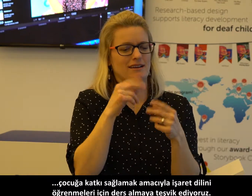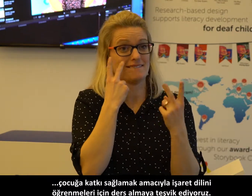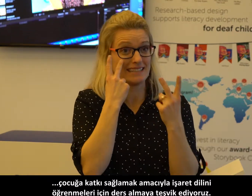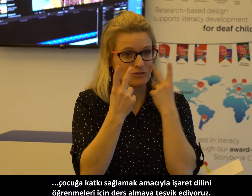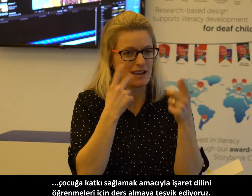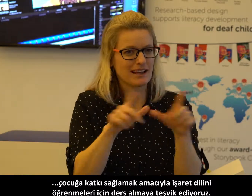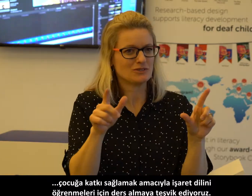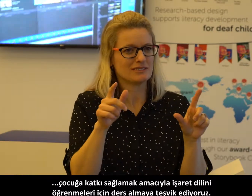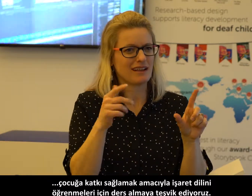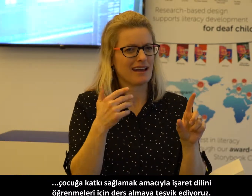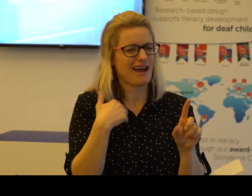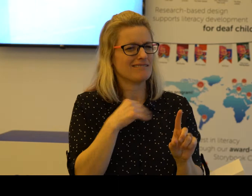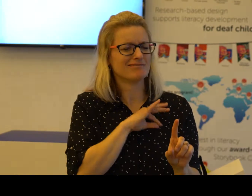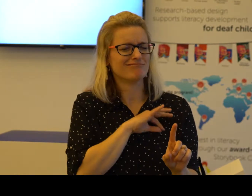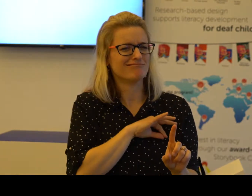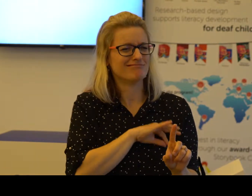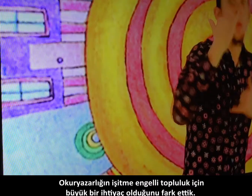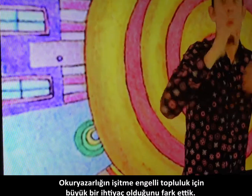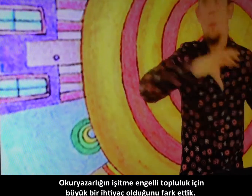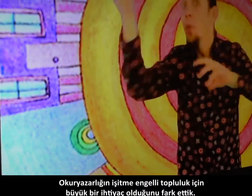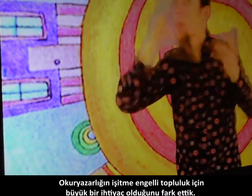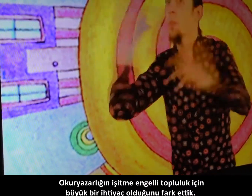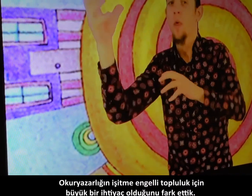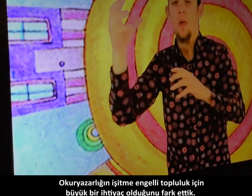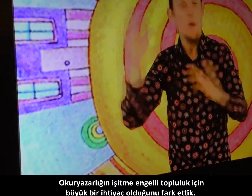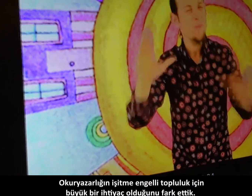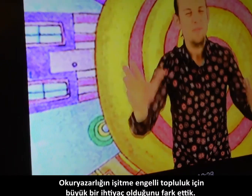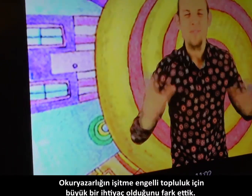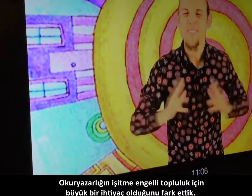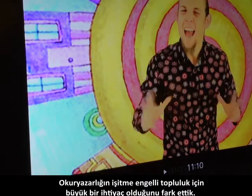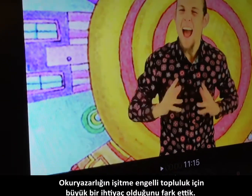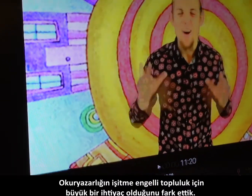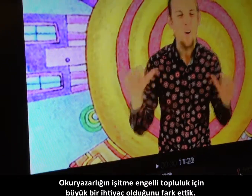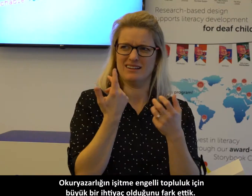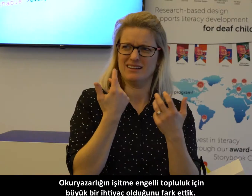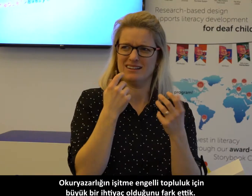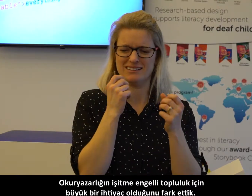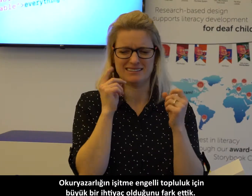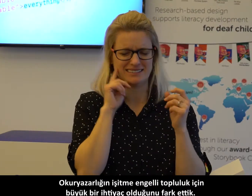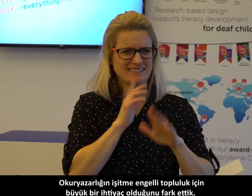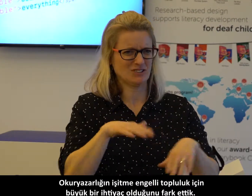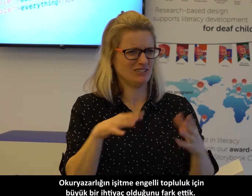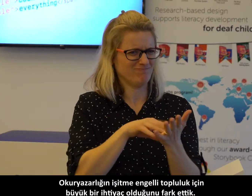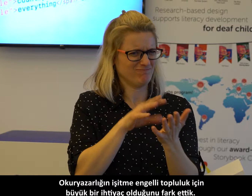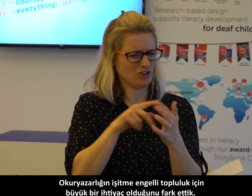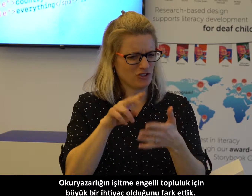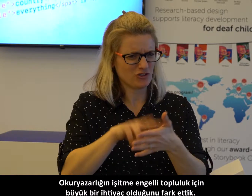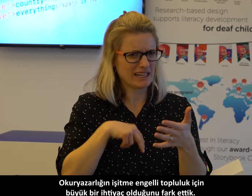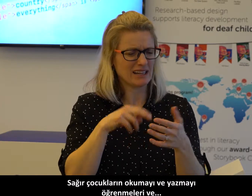language exposure and input for the child. We saw that literacy was a big need for the deaf community. Deaf